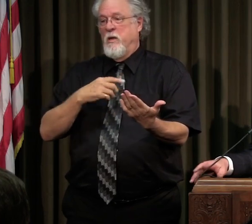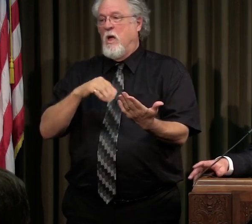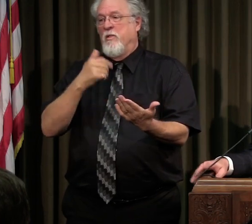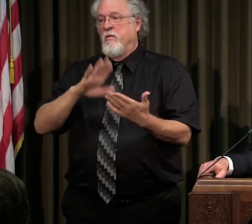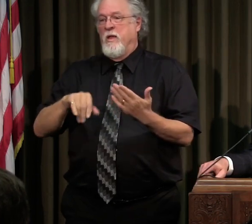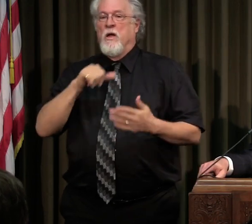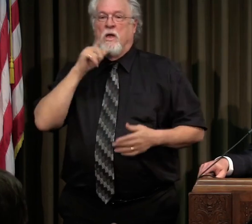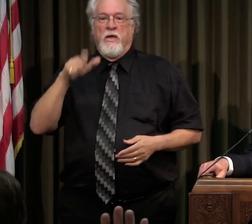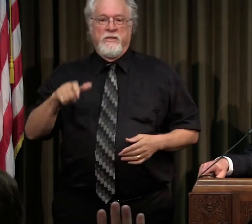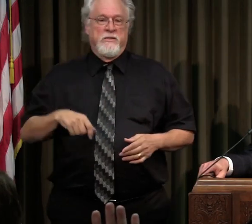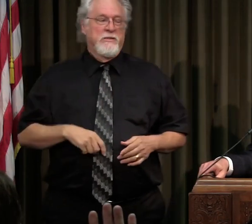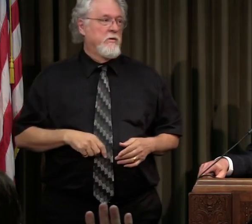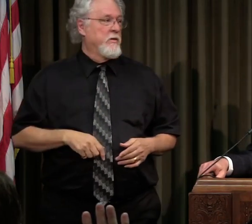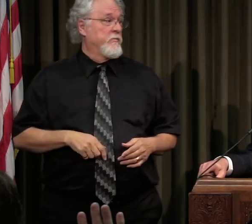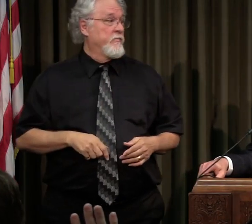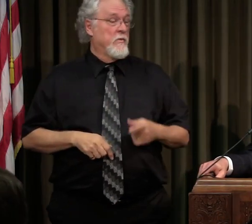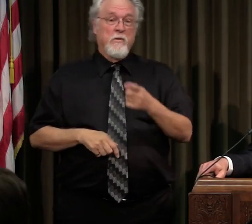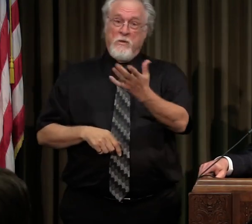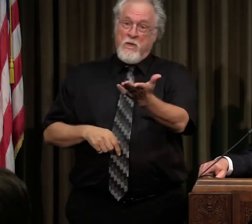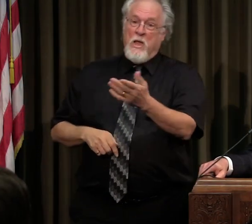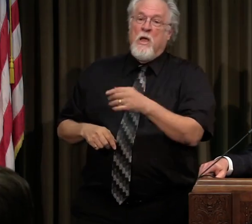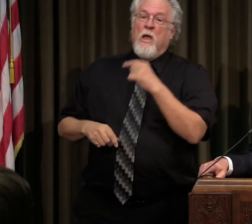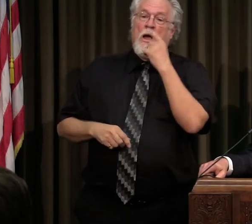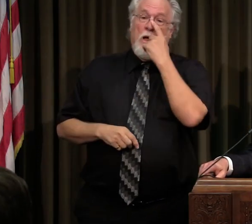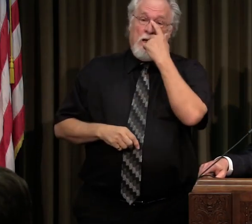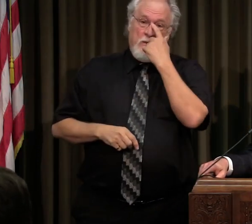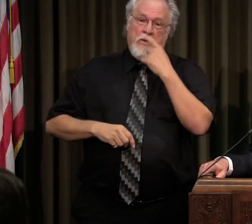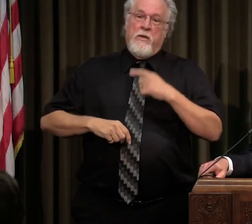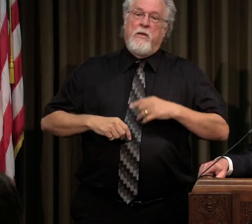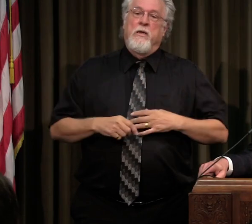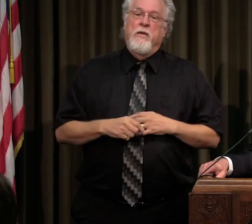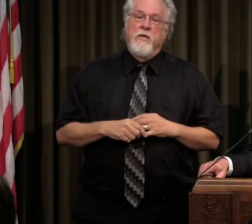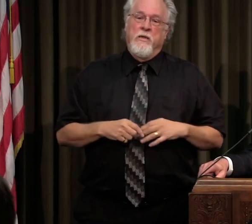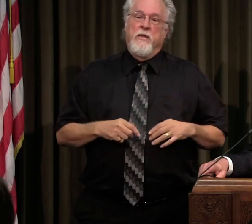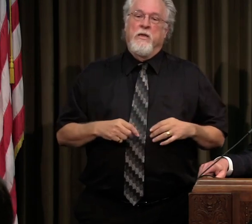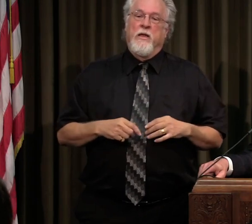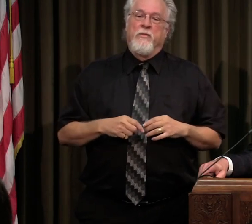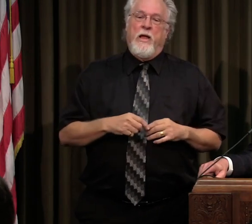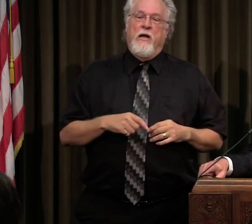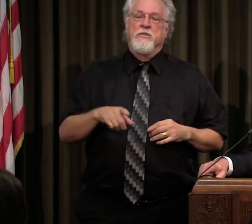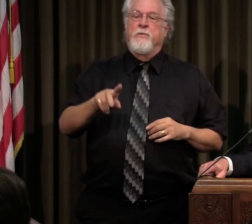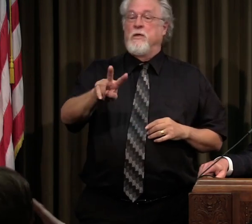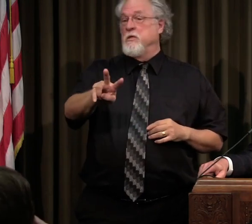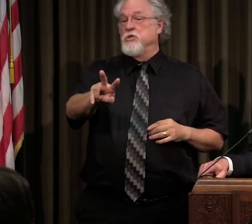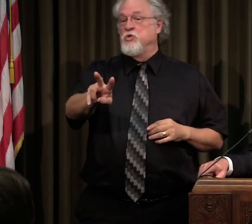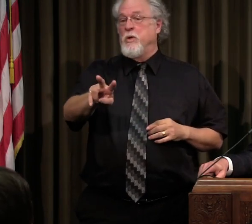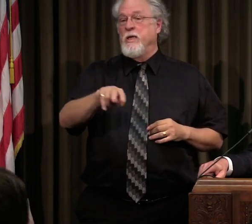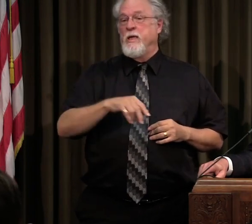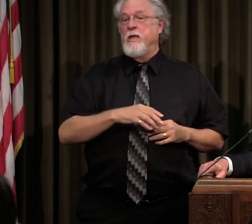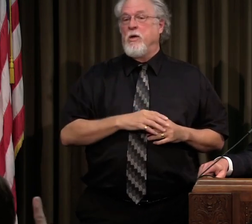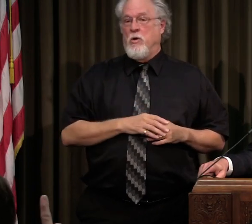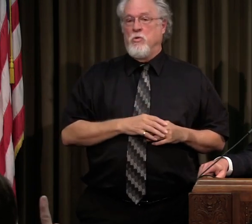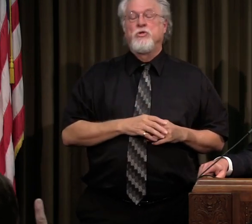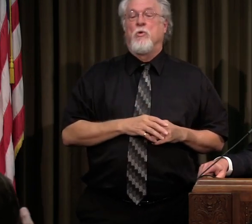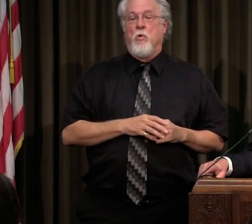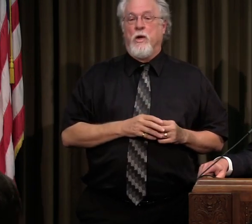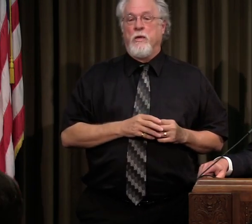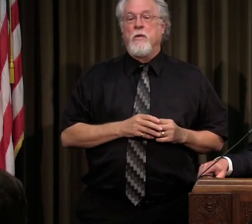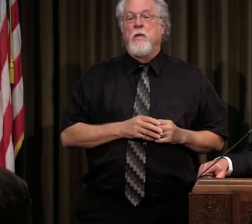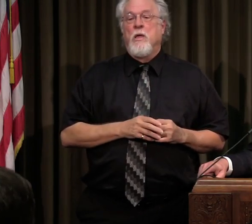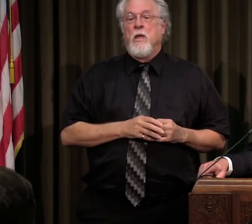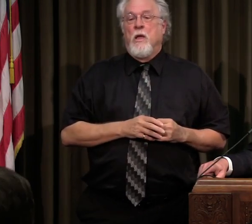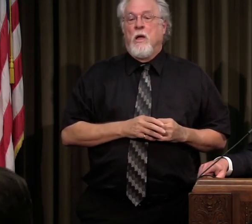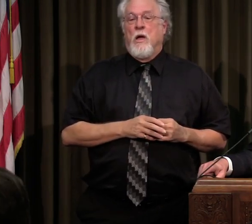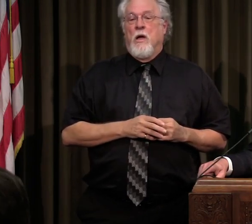unnecessary. Yes, sir. The House Bill